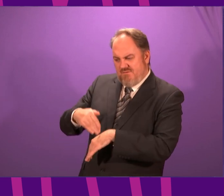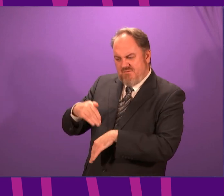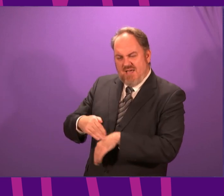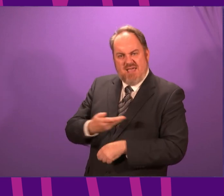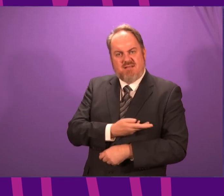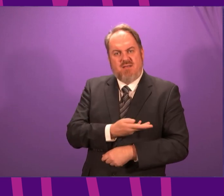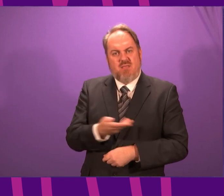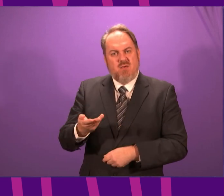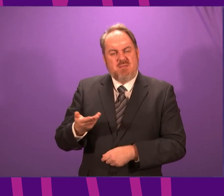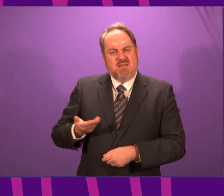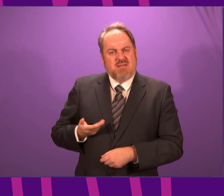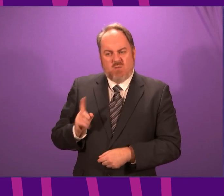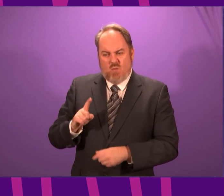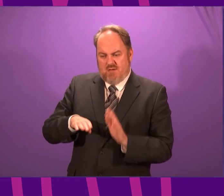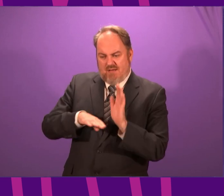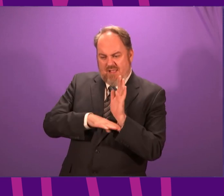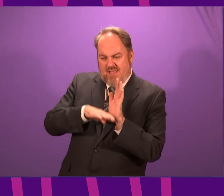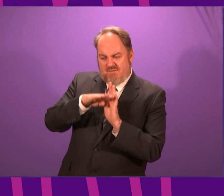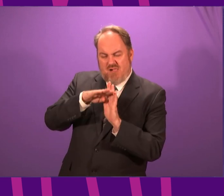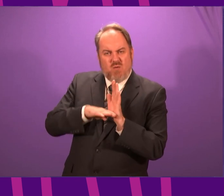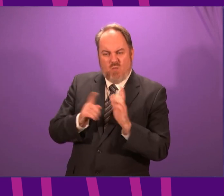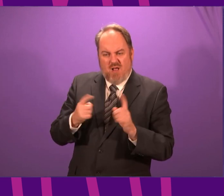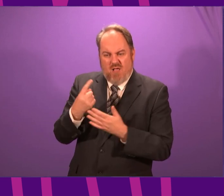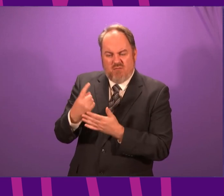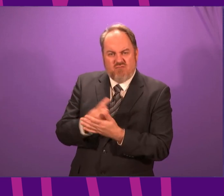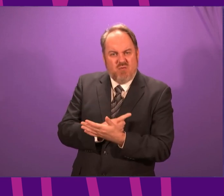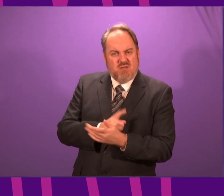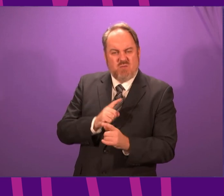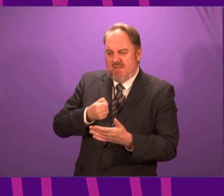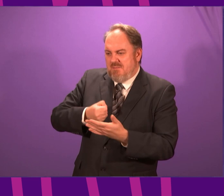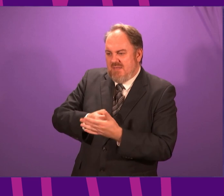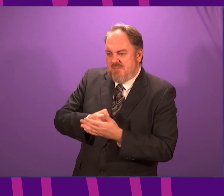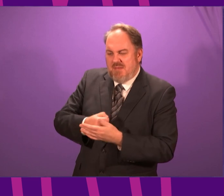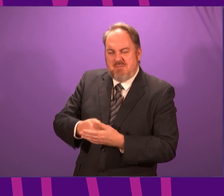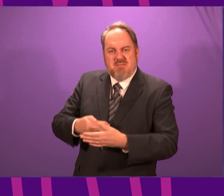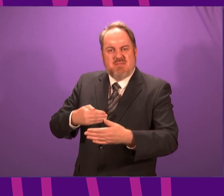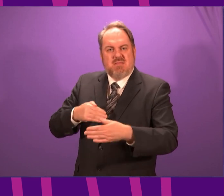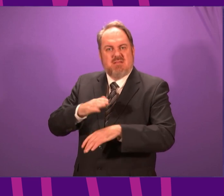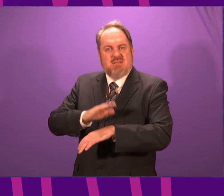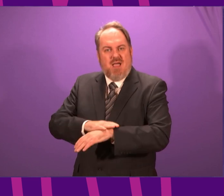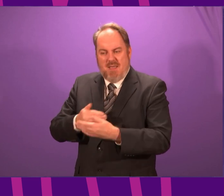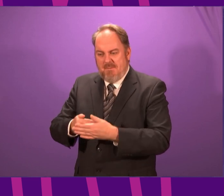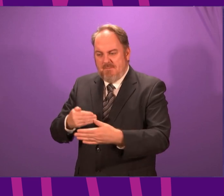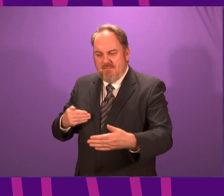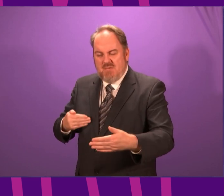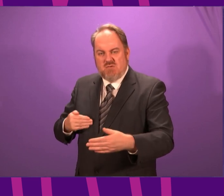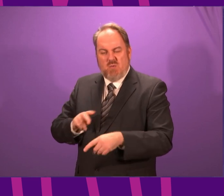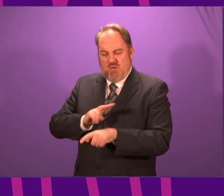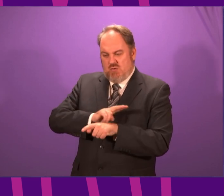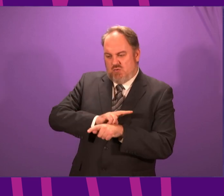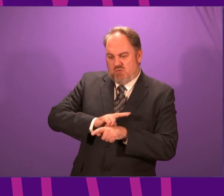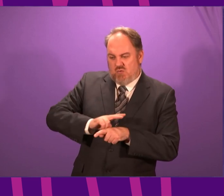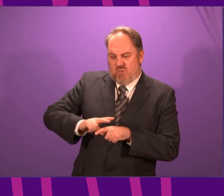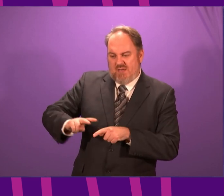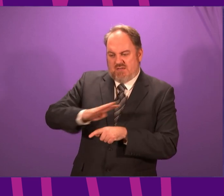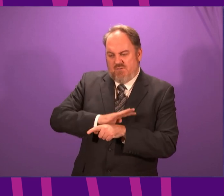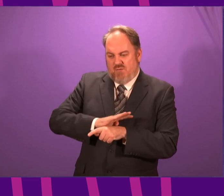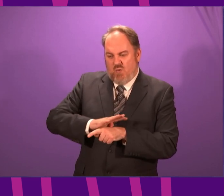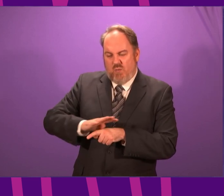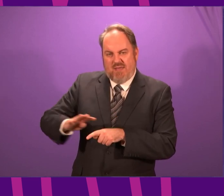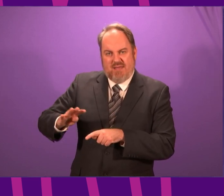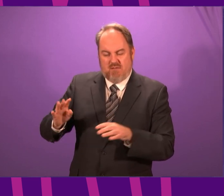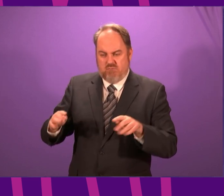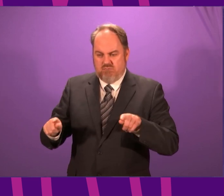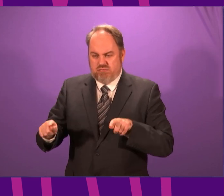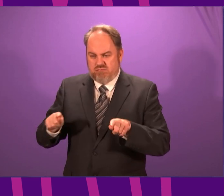in and out of each level and under what criteria? What is the minimum period in and out of the levels? Because a 2 to 4 week spread simply doesn't work.